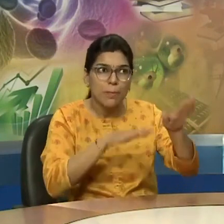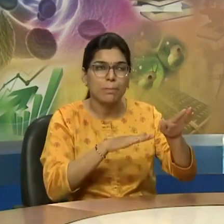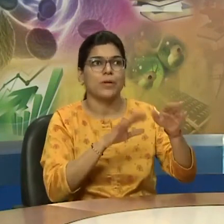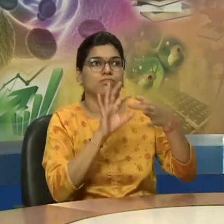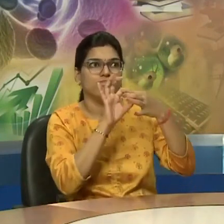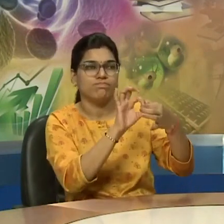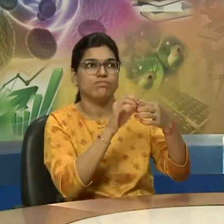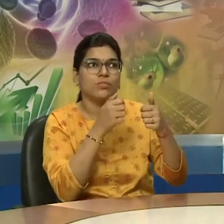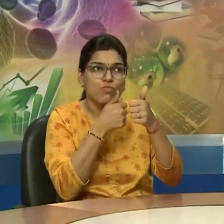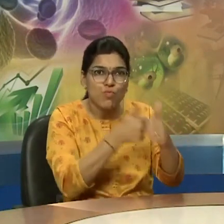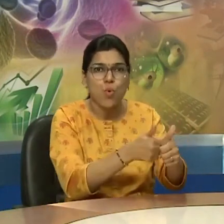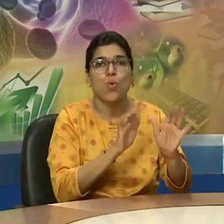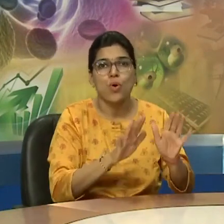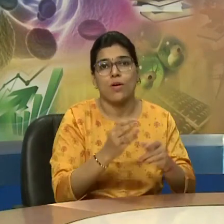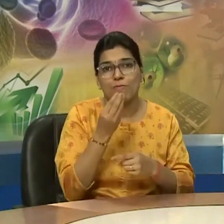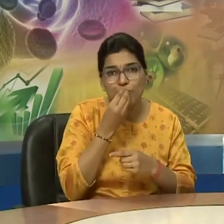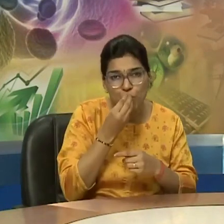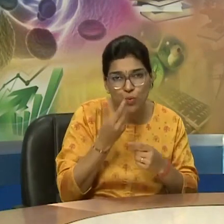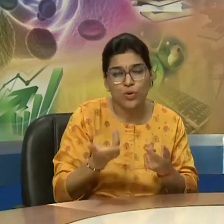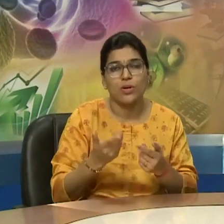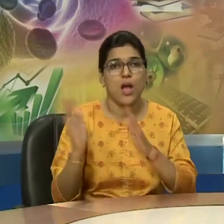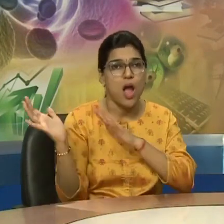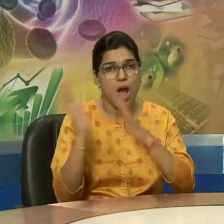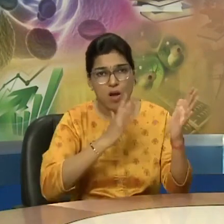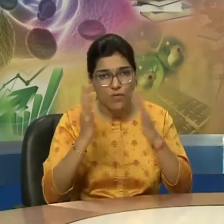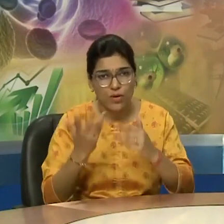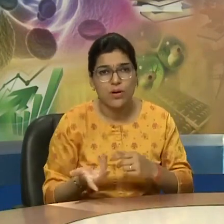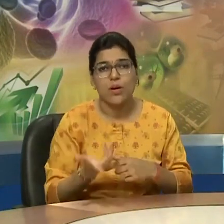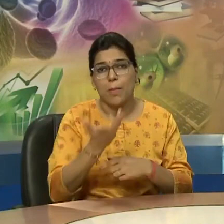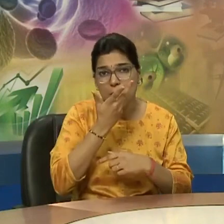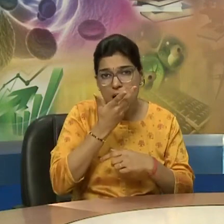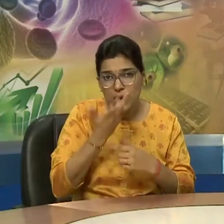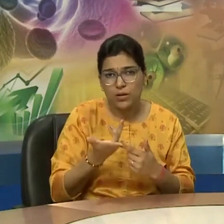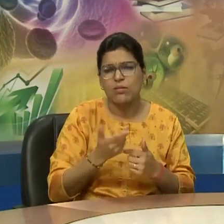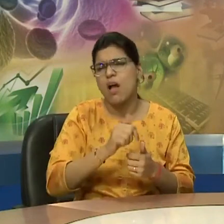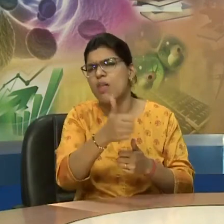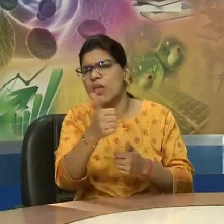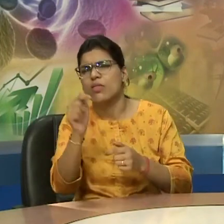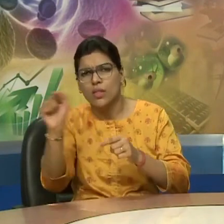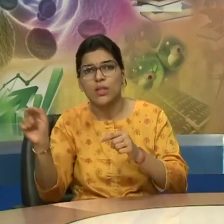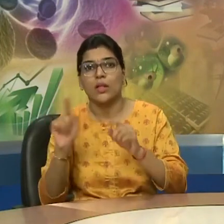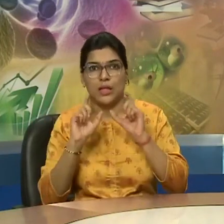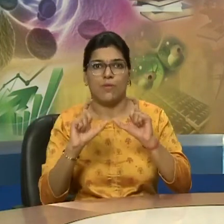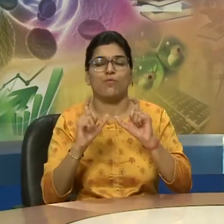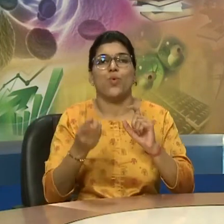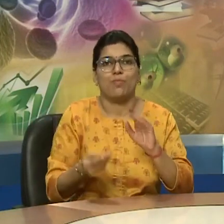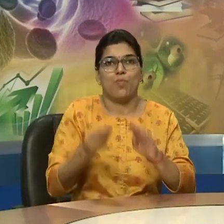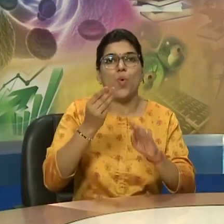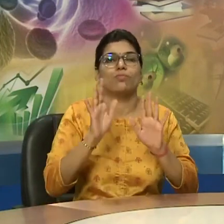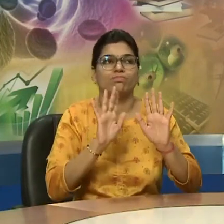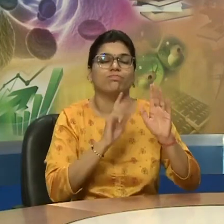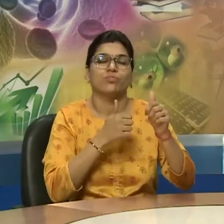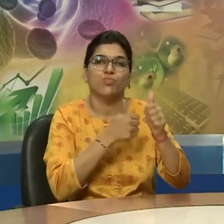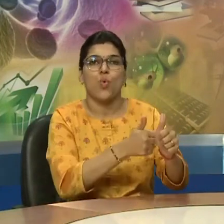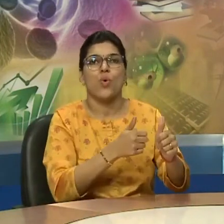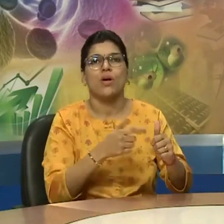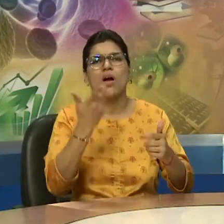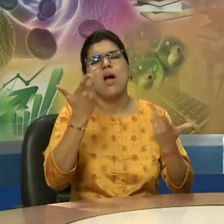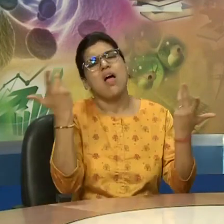You should be careful and dependent on the earth. We are dependent for food, water, etc. Be careful